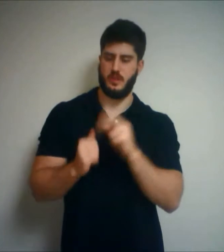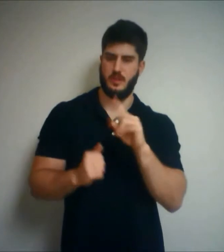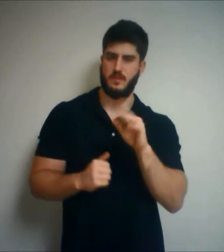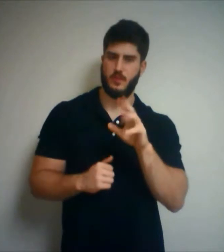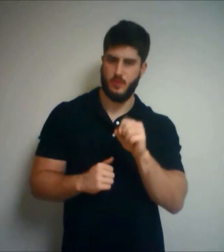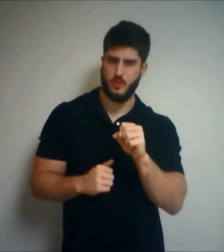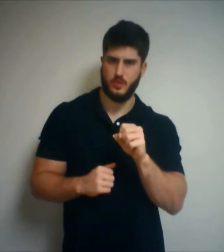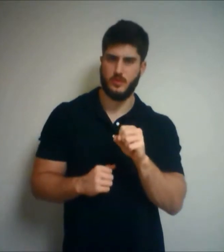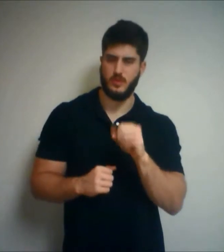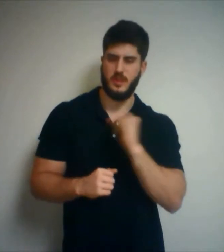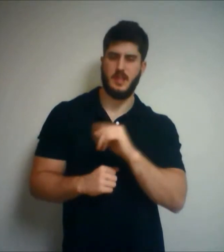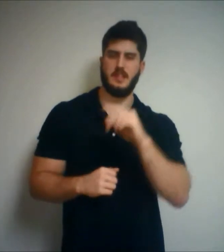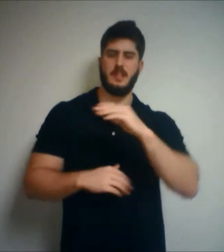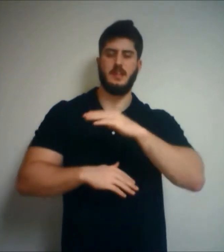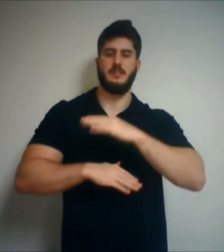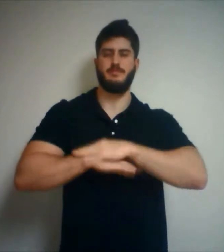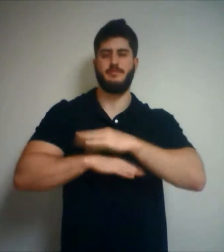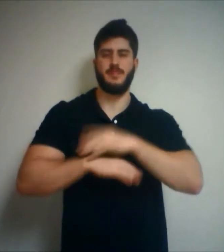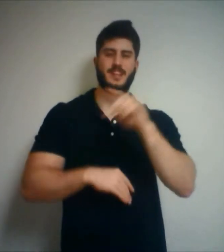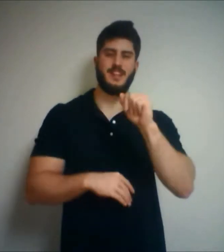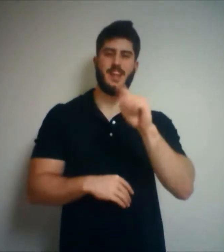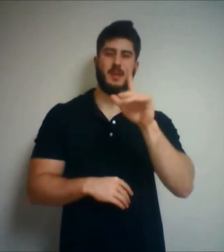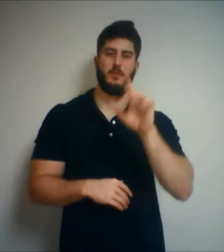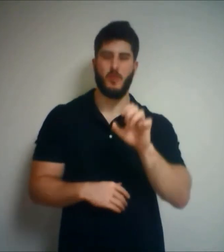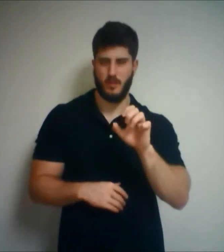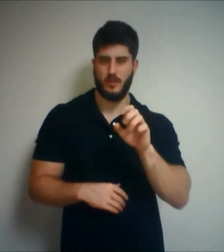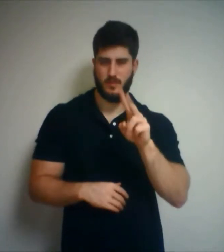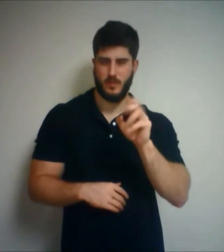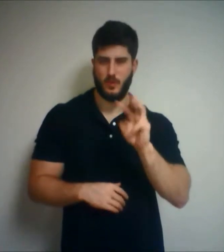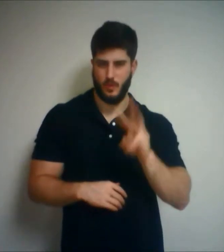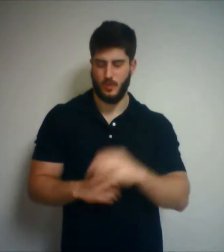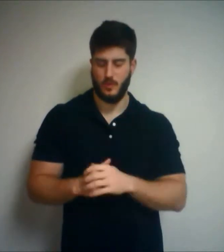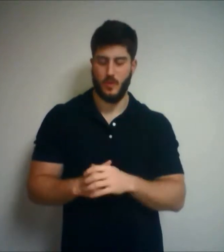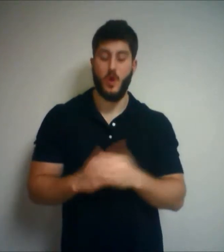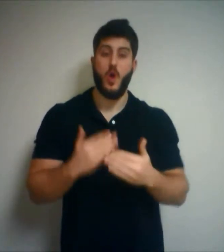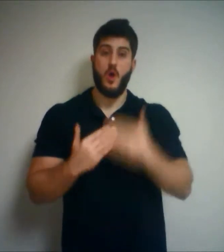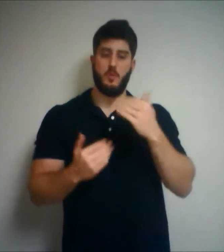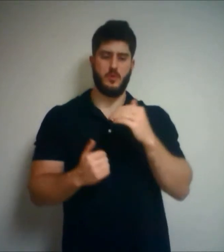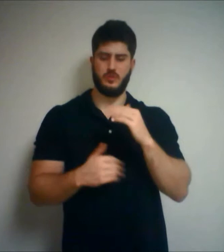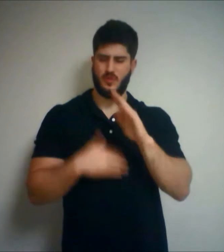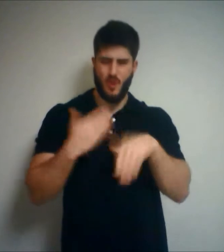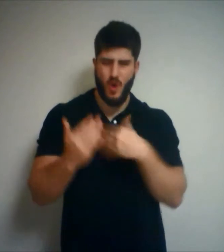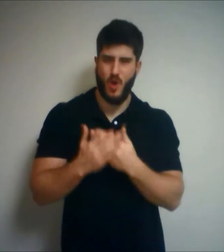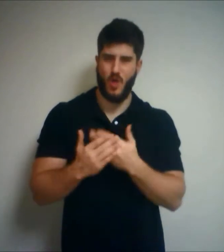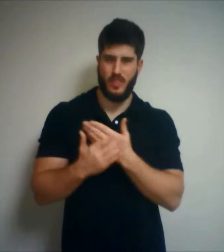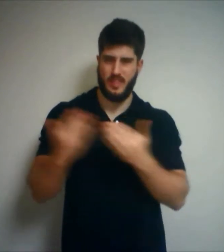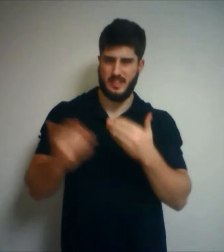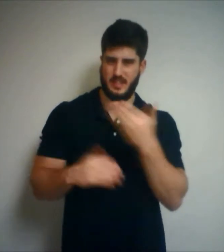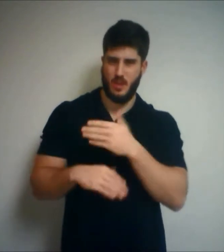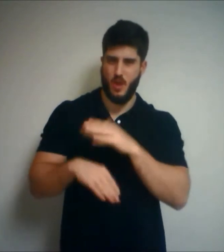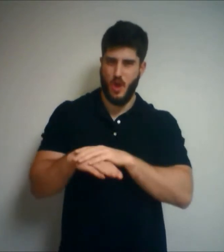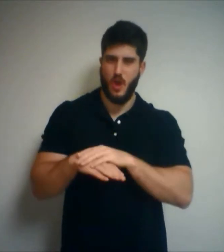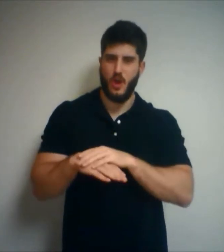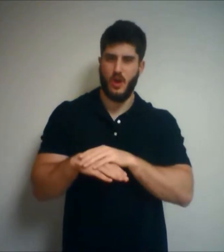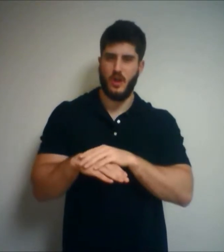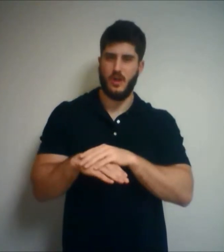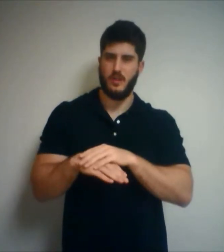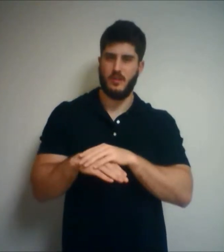a table view. Almost all elements of Outlook 2010 have a table view. For